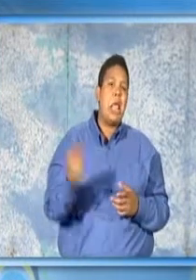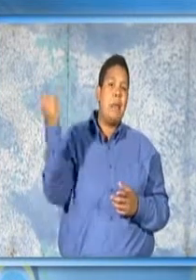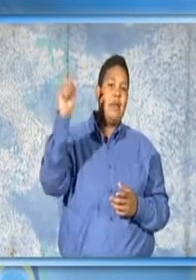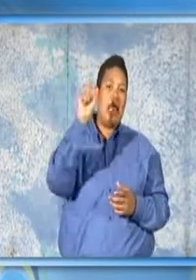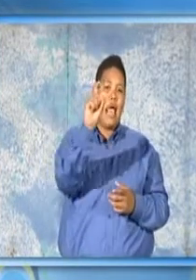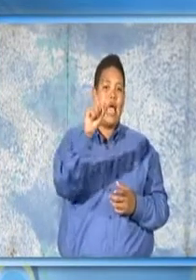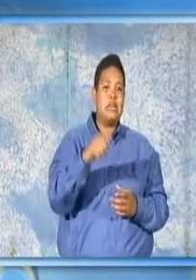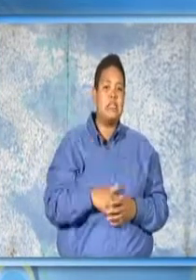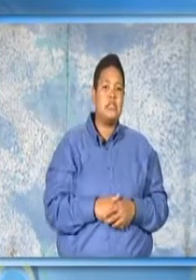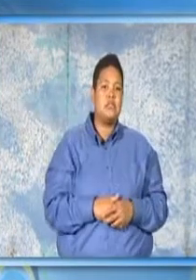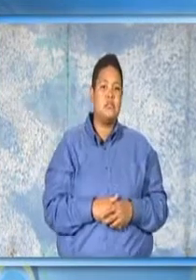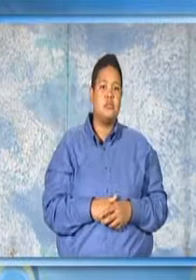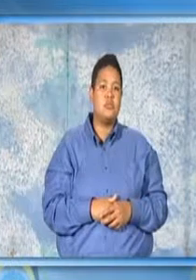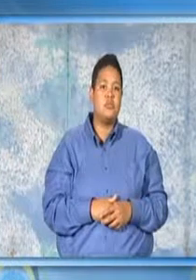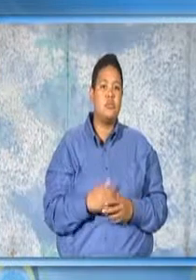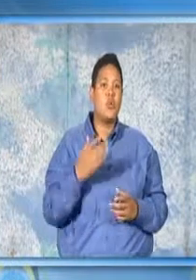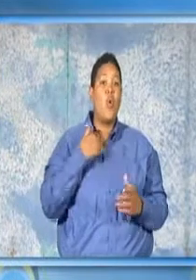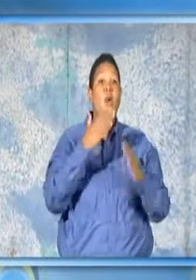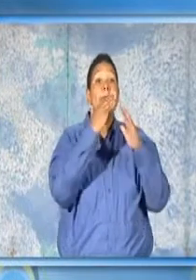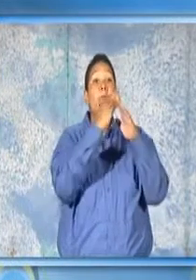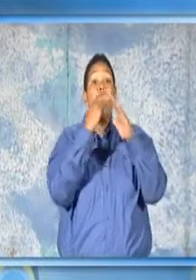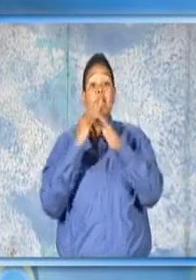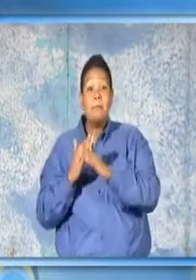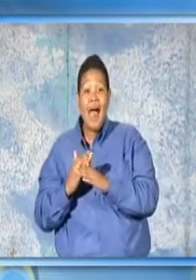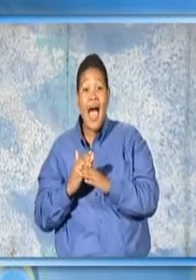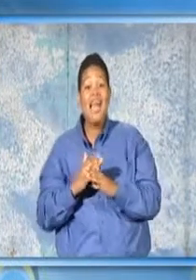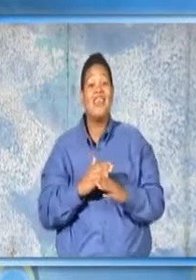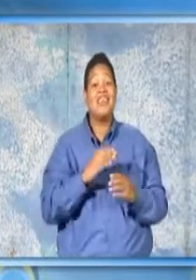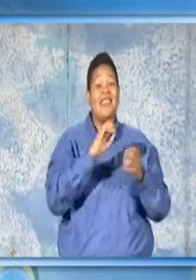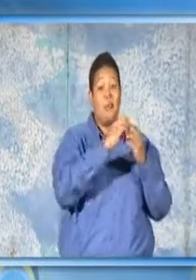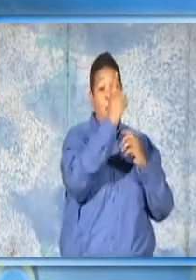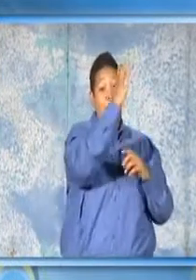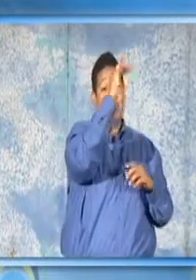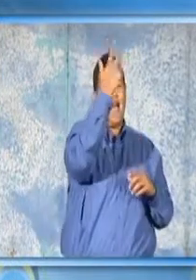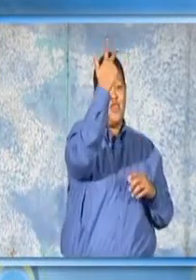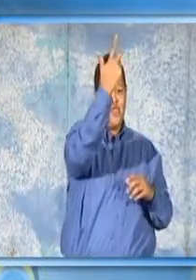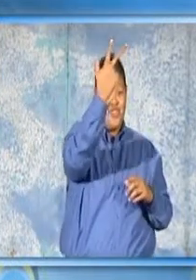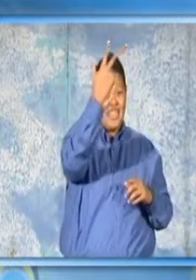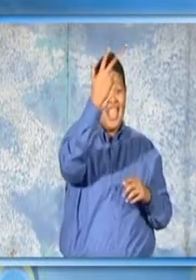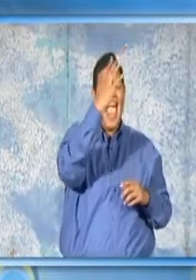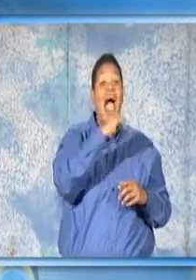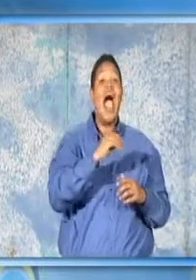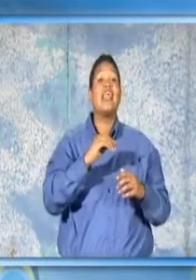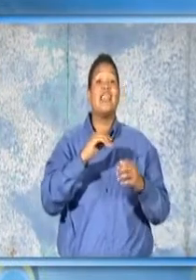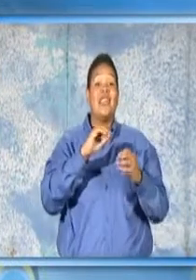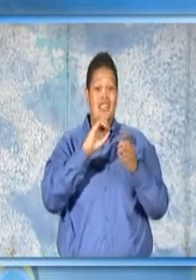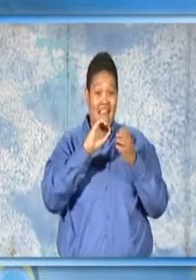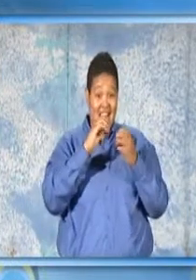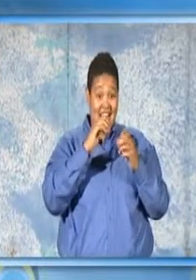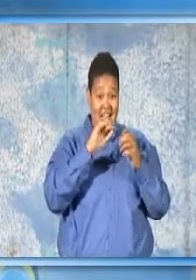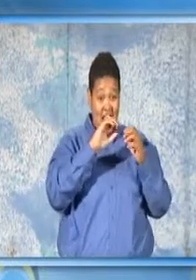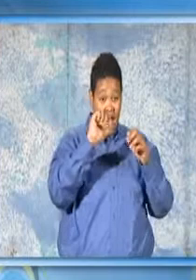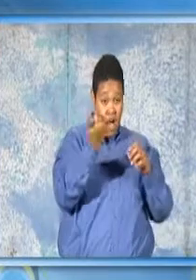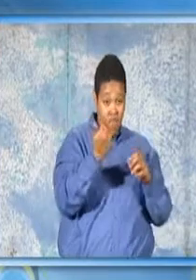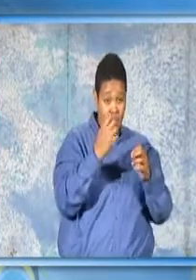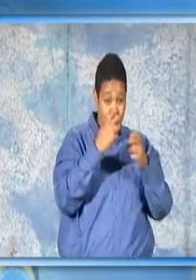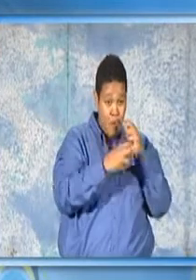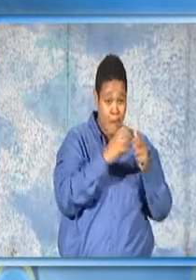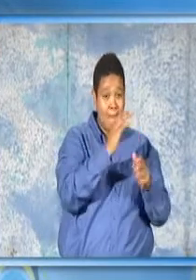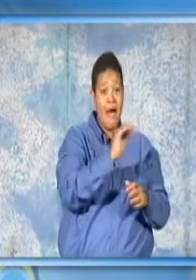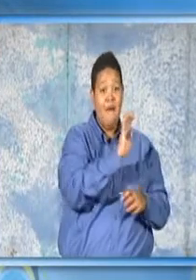x. So we multiply equation 1 by 3 and equation 2 by 4. Our